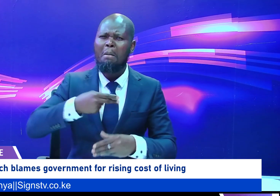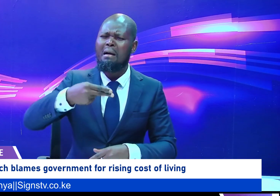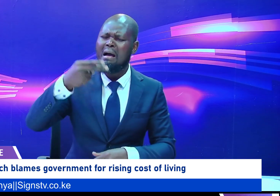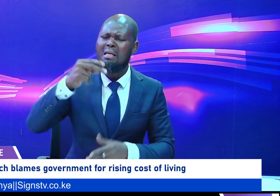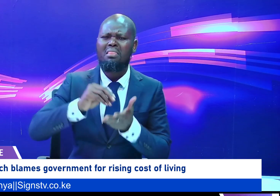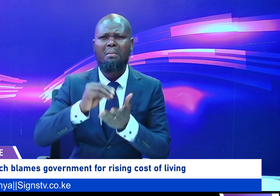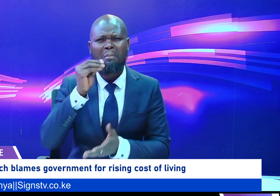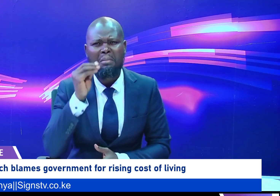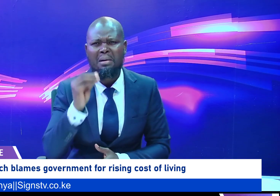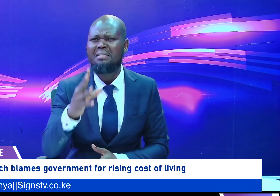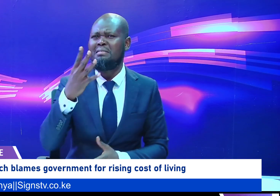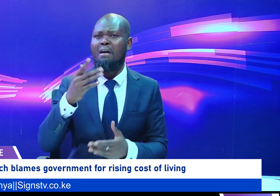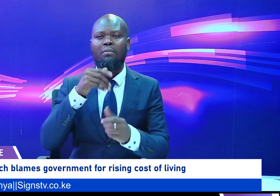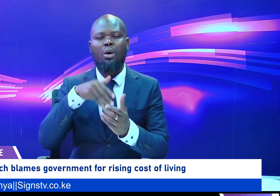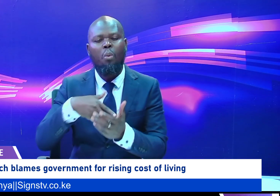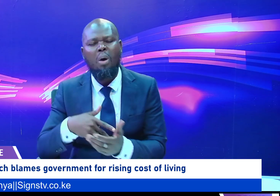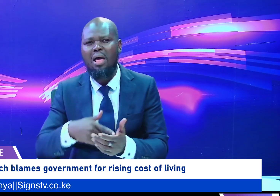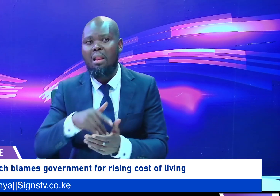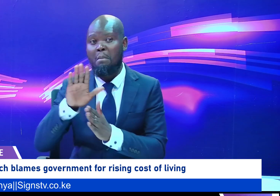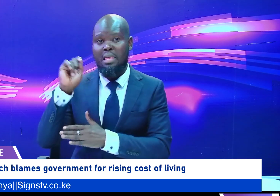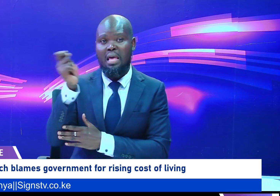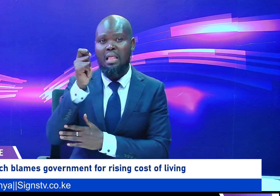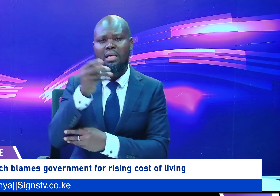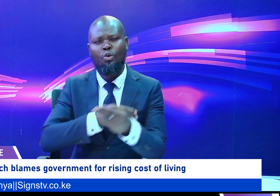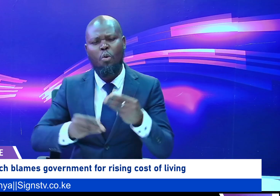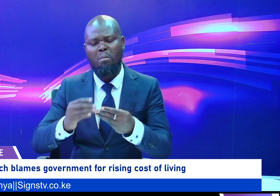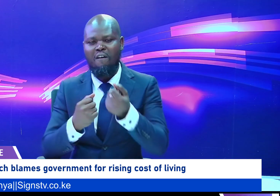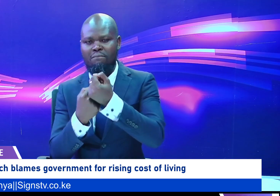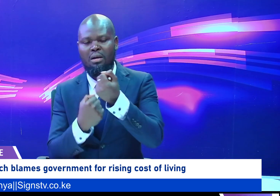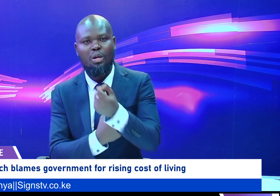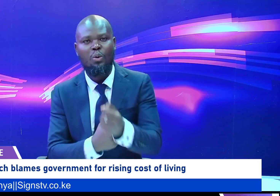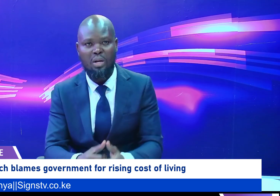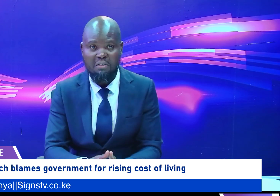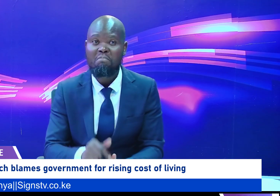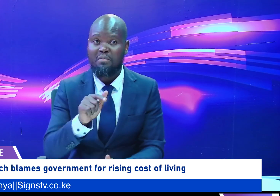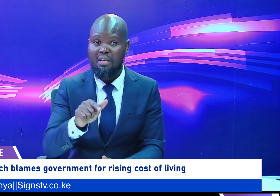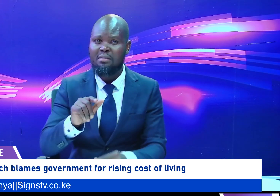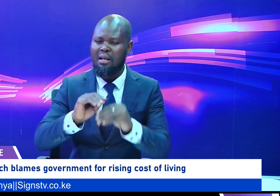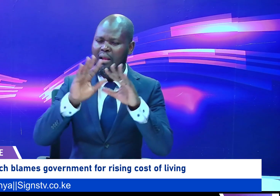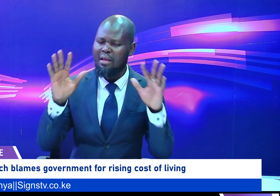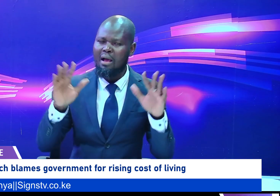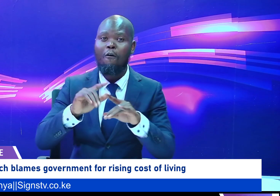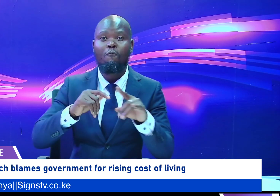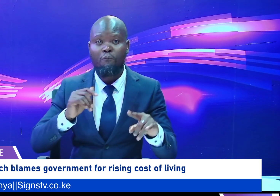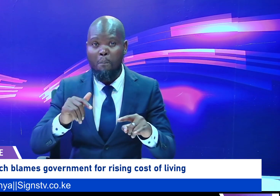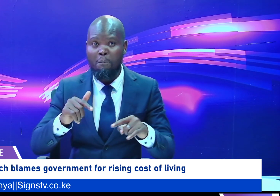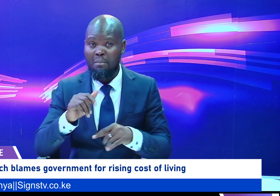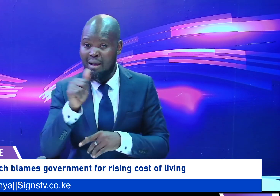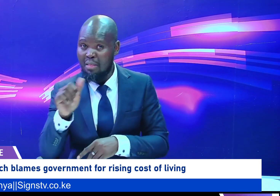the high cost of living continues to weaken Kenyans' economic foundation. The clergy from other churches join